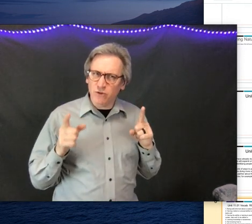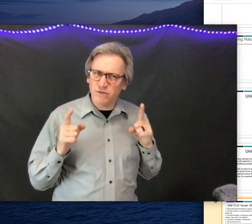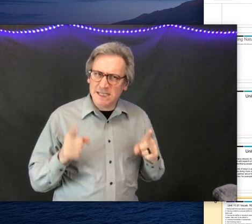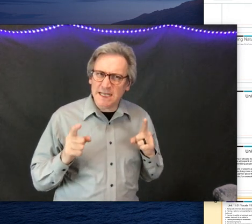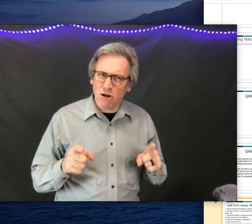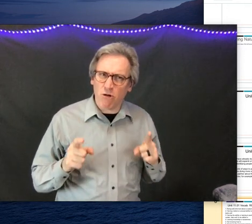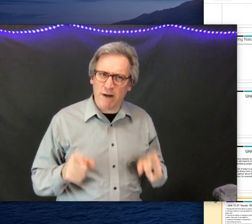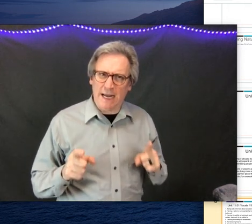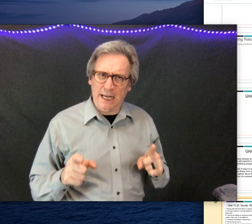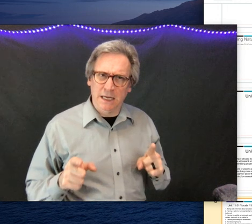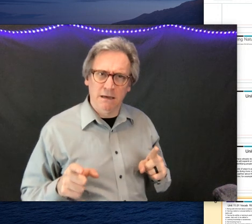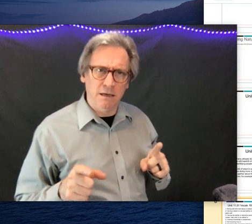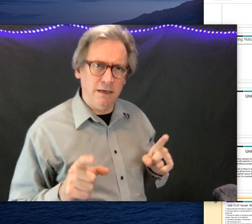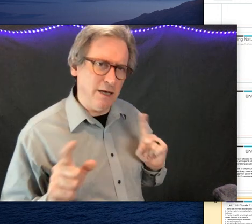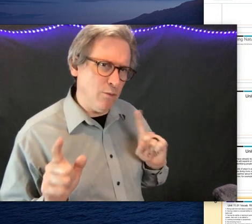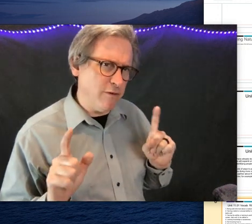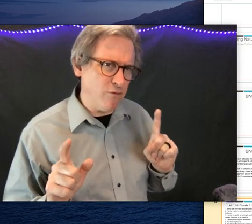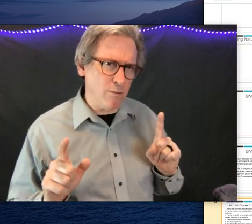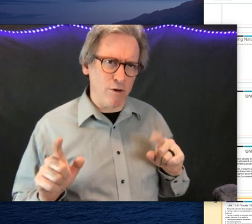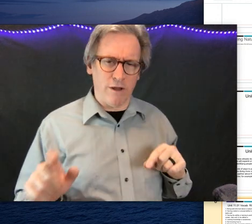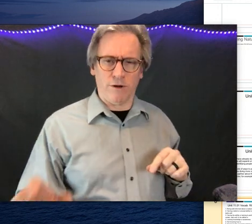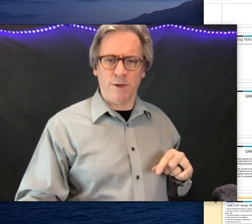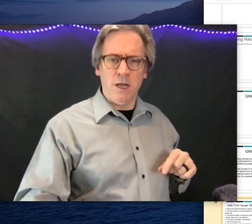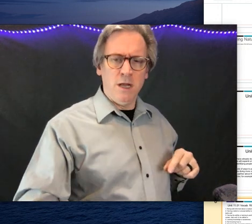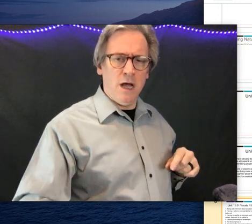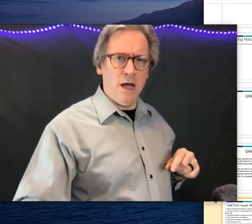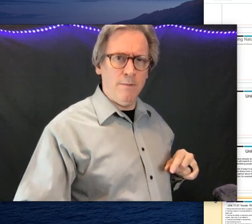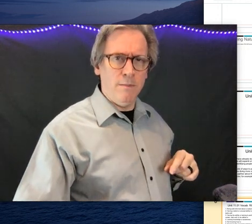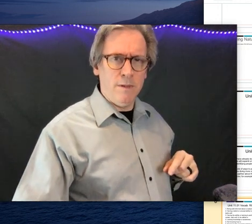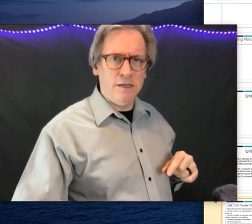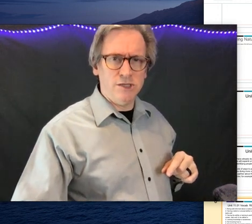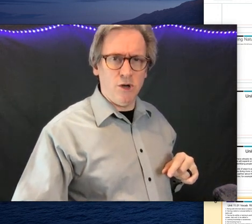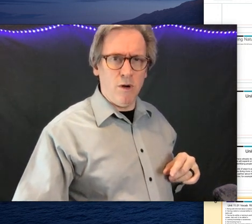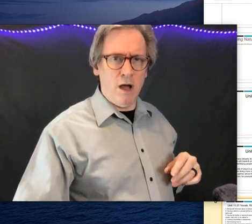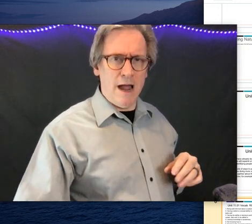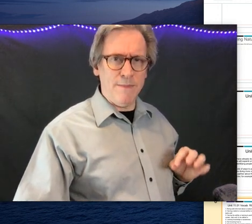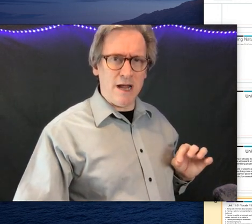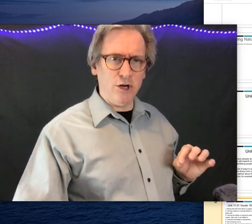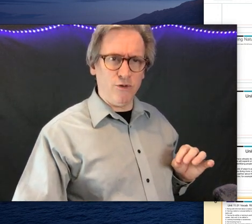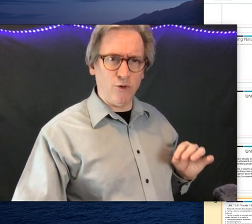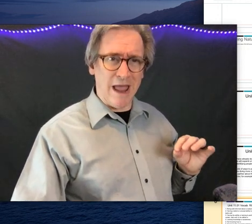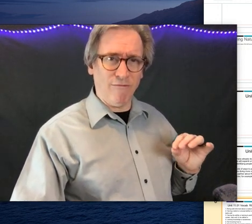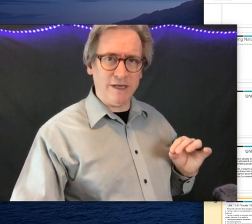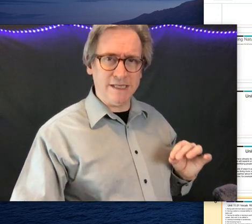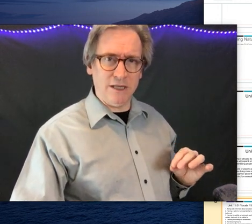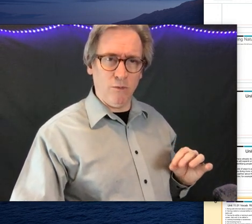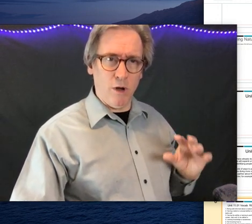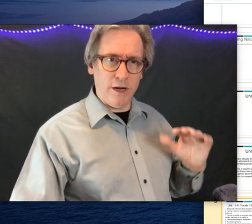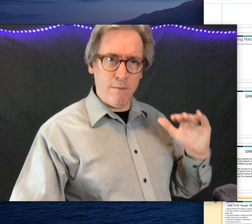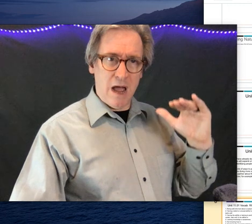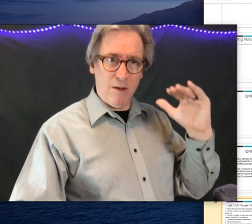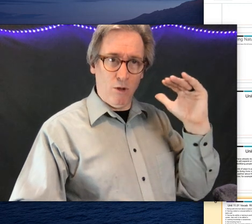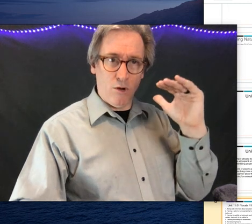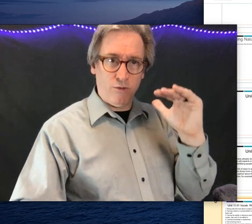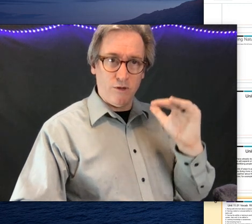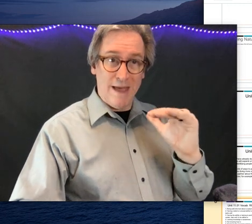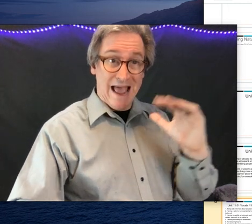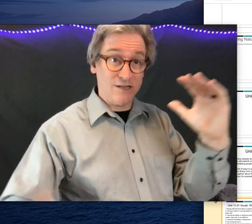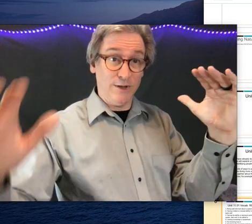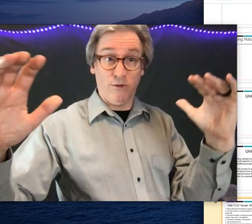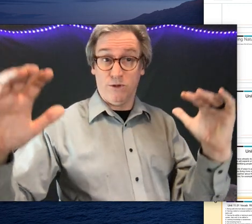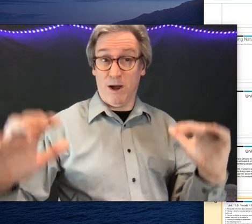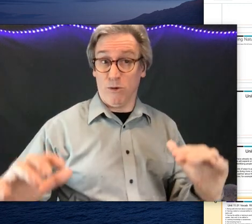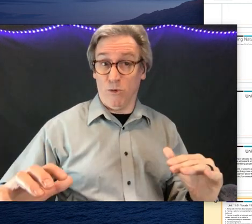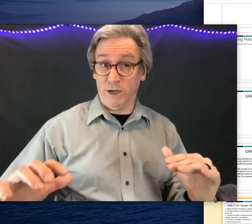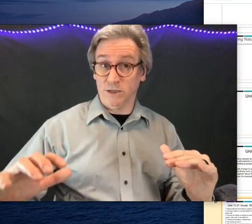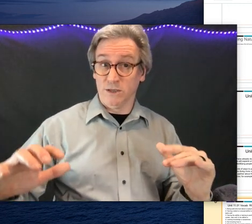of it you've seen already in one form or another. So I'm not going to go through every single one. I will go through them as